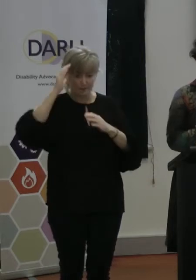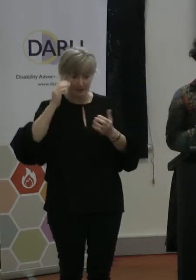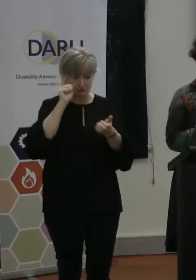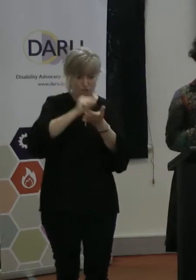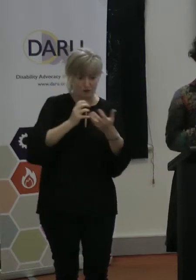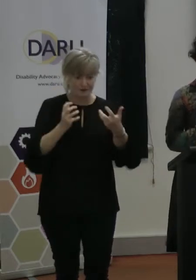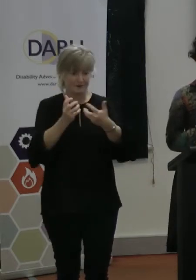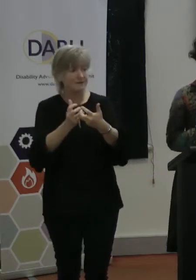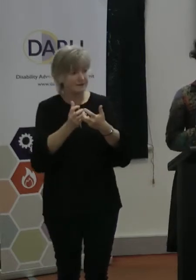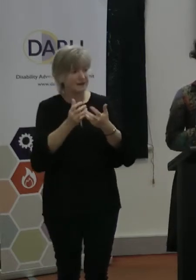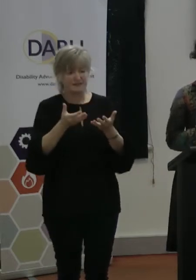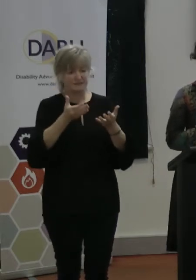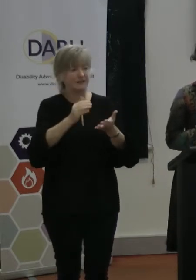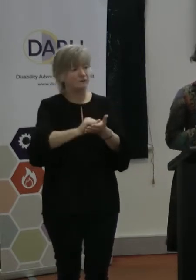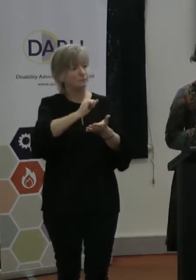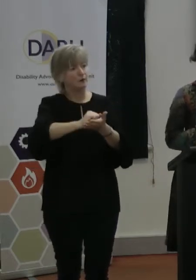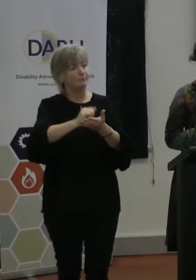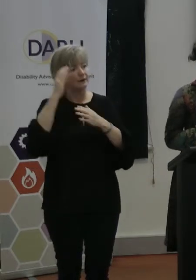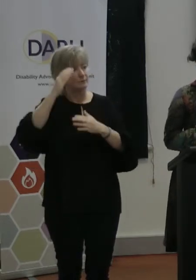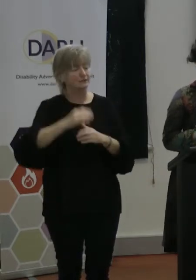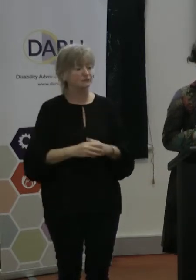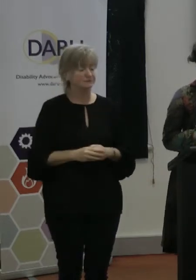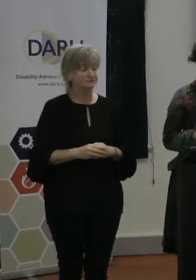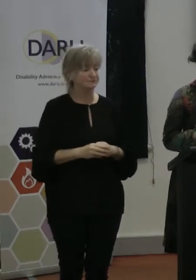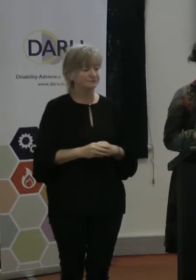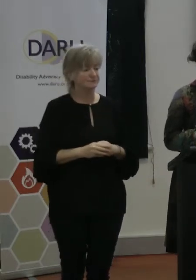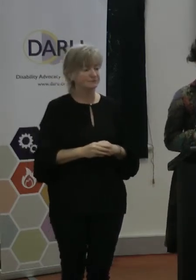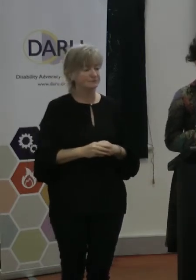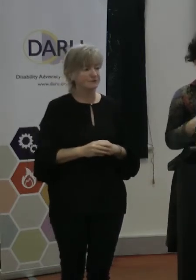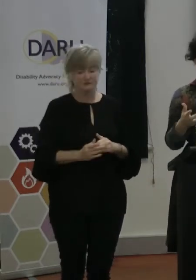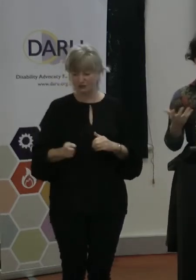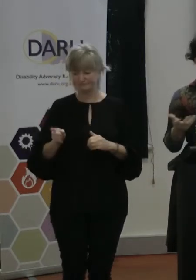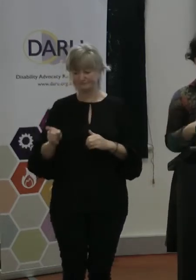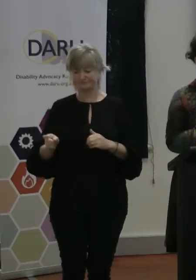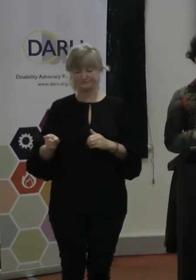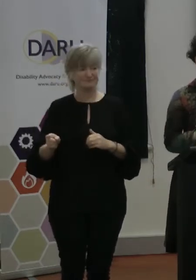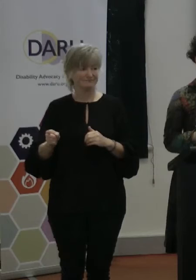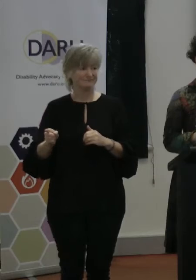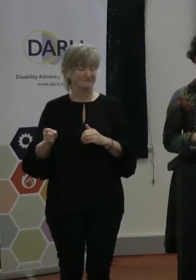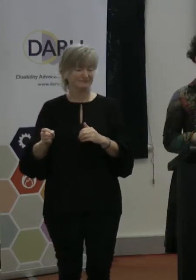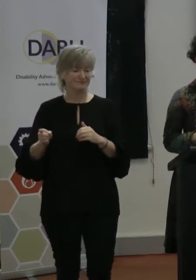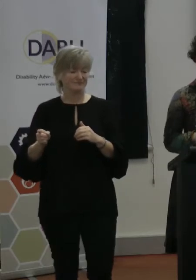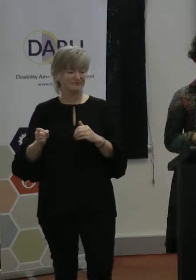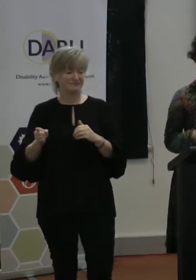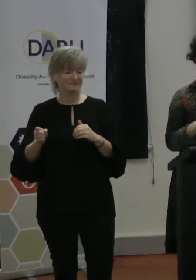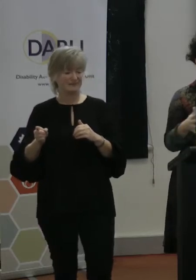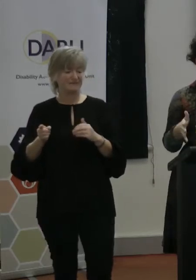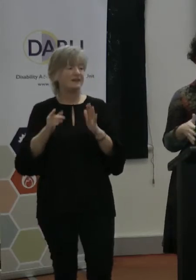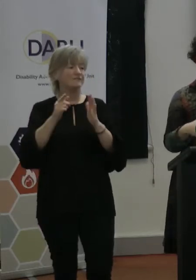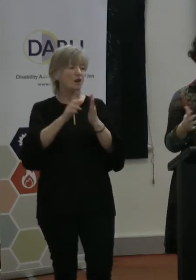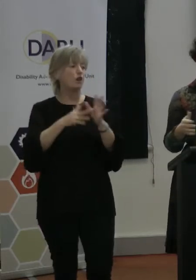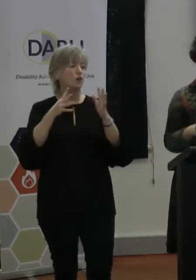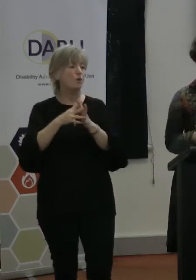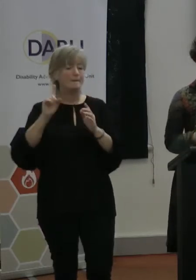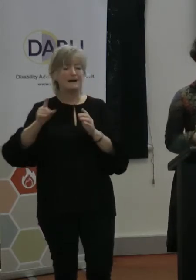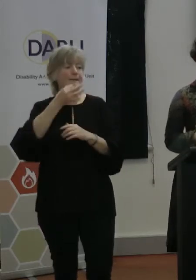they're given appropriate accommodation. Under a residential tenancy agreement, there are laws around giving a notice to vacate, but it's more around